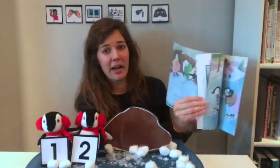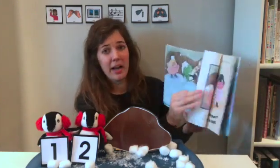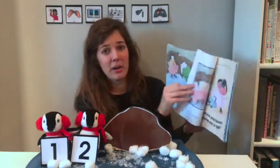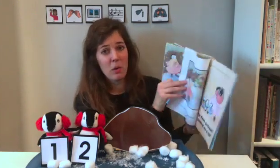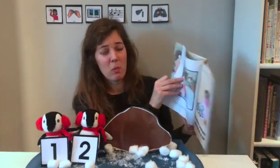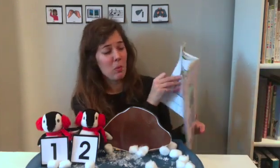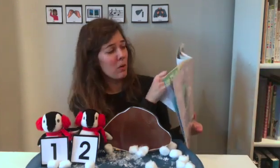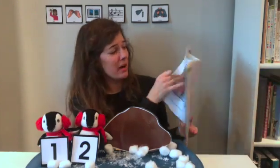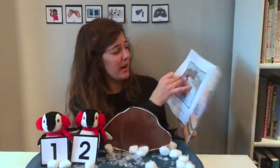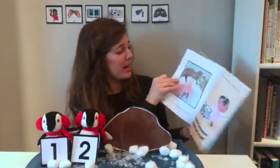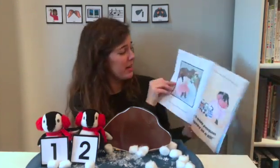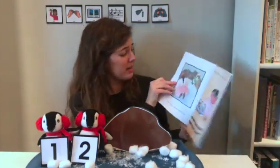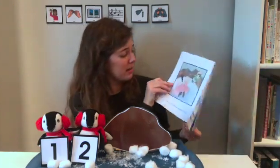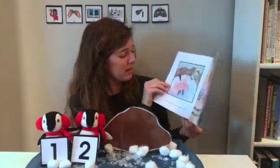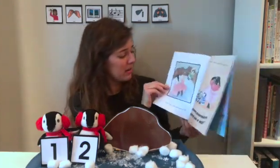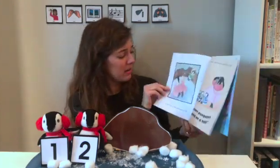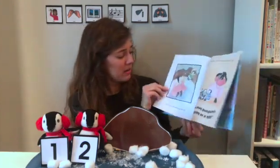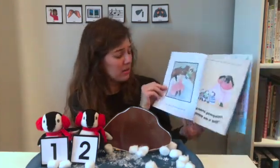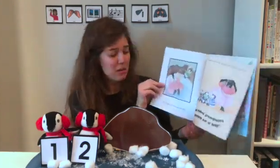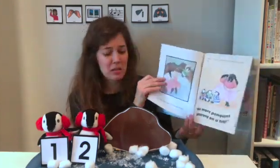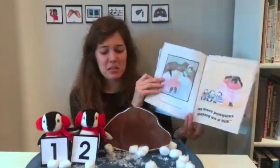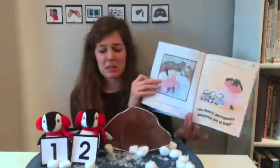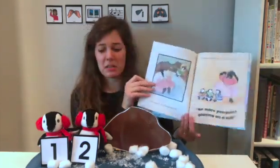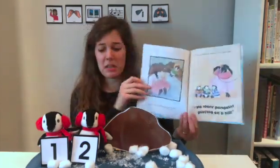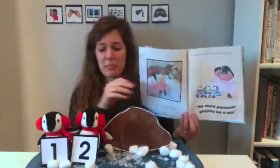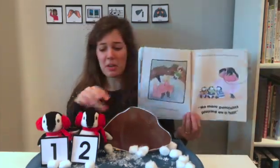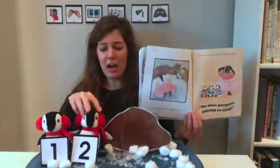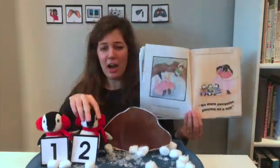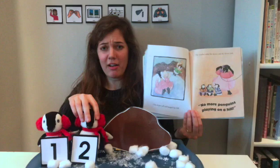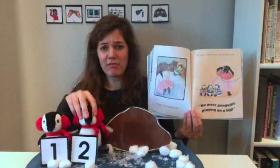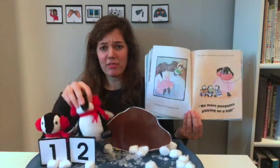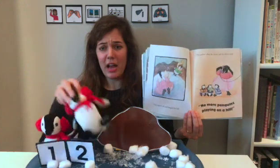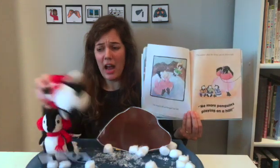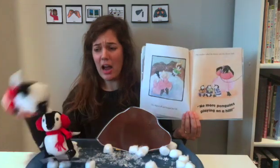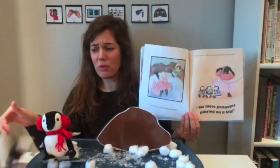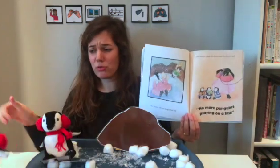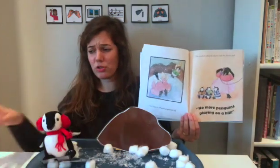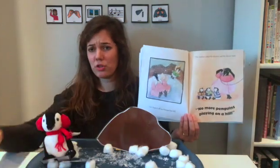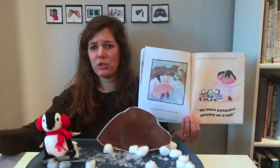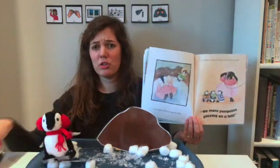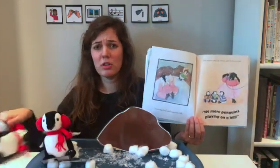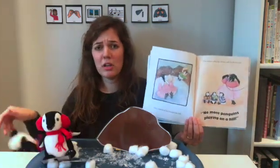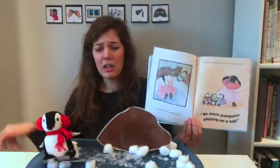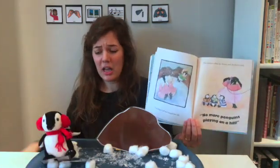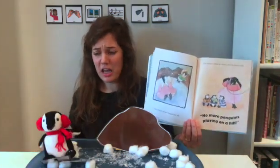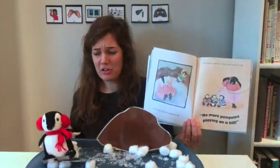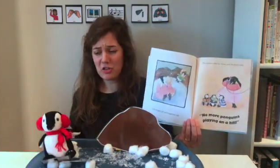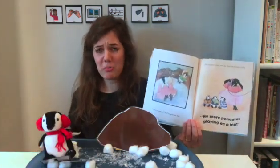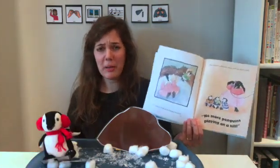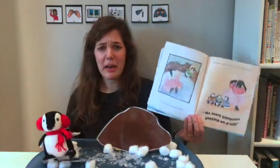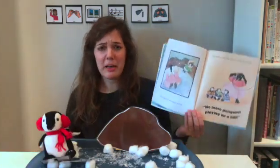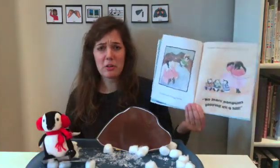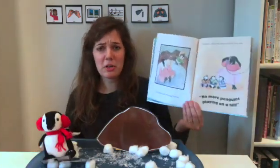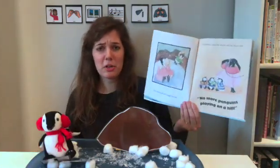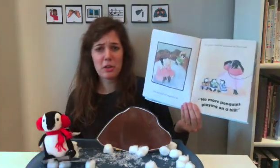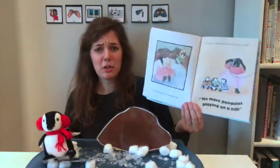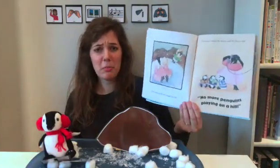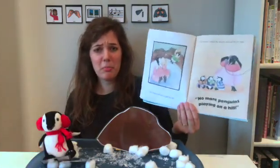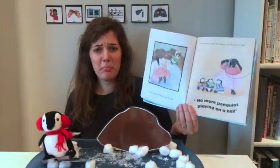But one slipped off. Ouch! And she banged her